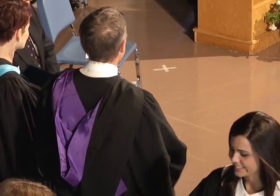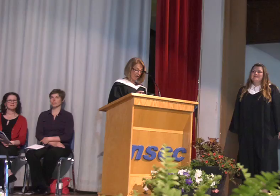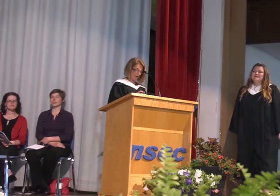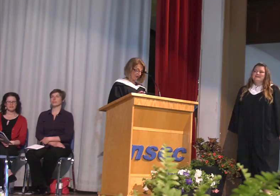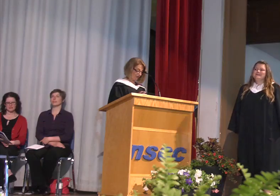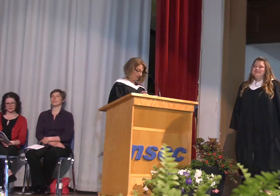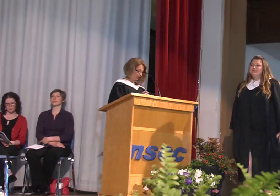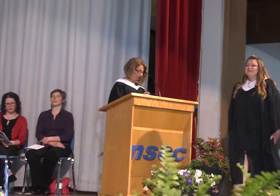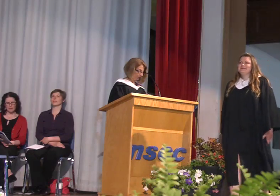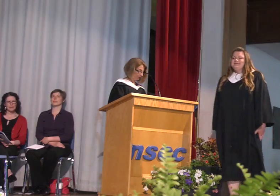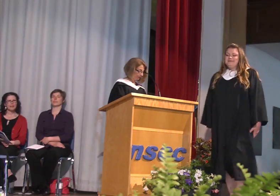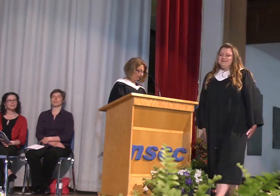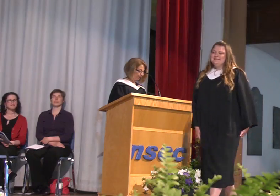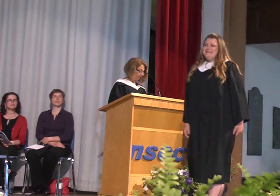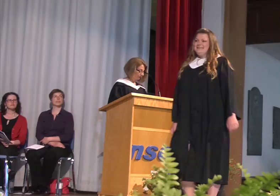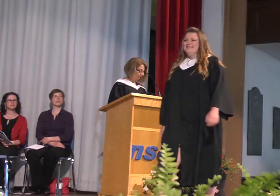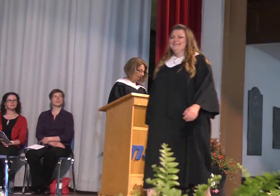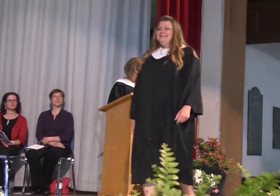Tiffany Hiltz.